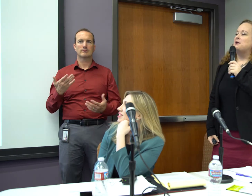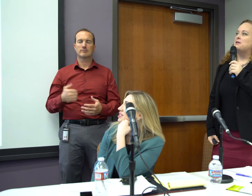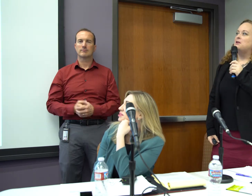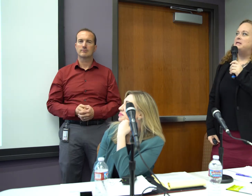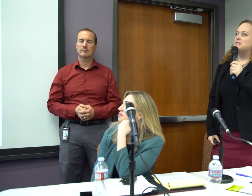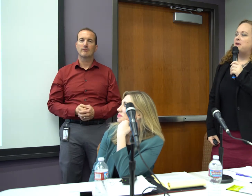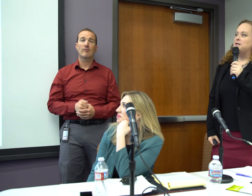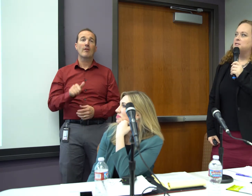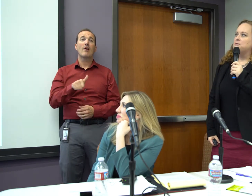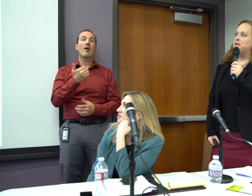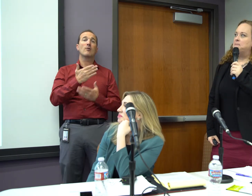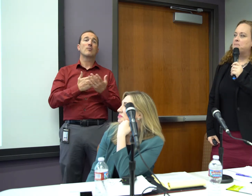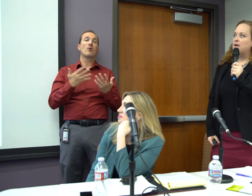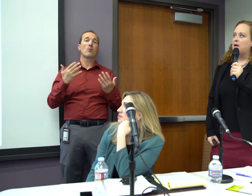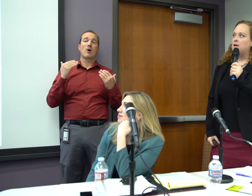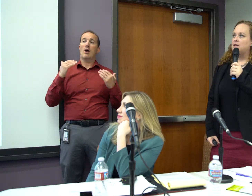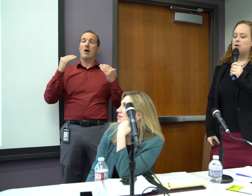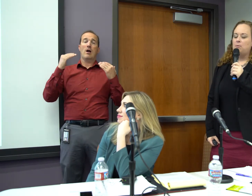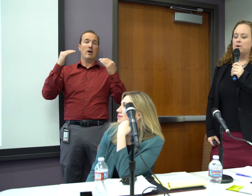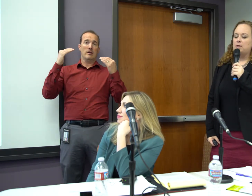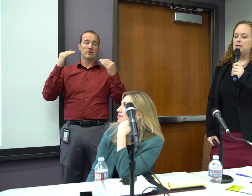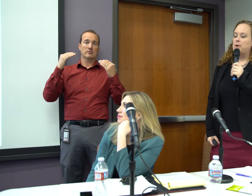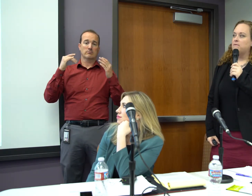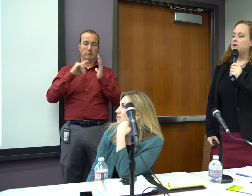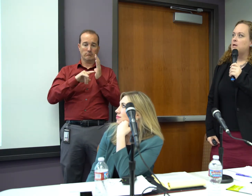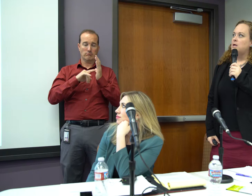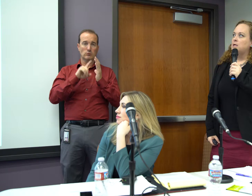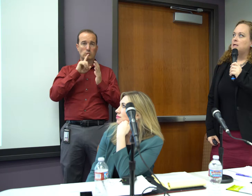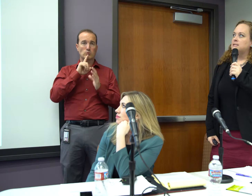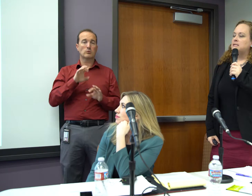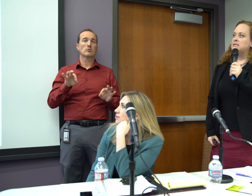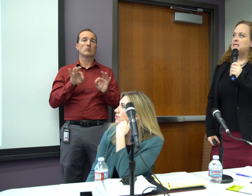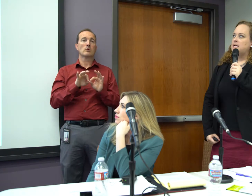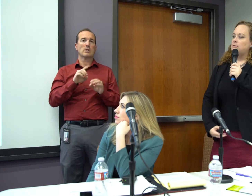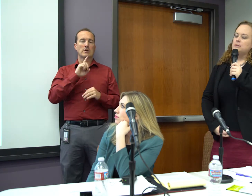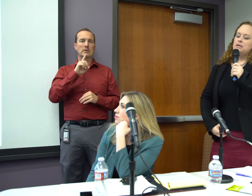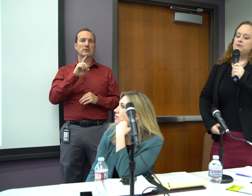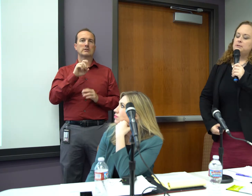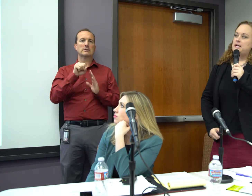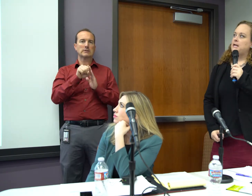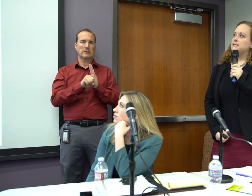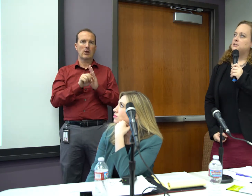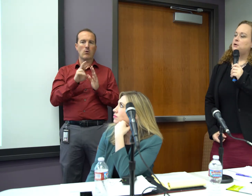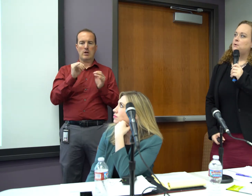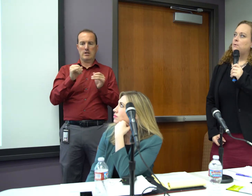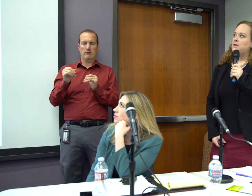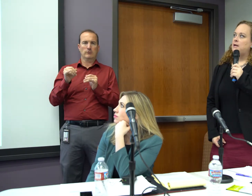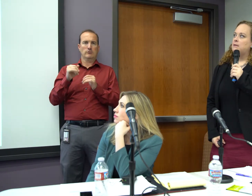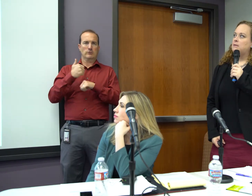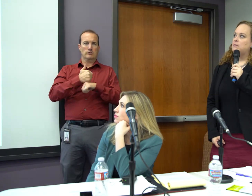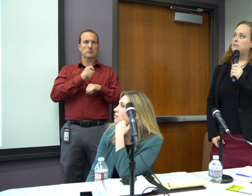So the other pieces of heightened scrutiny that are important and I think relevant is that the state or the individual setting has to